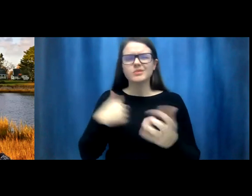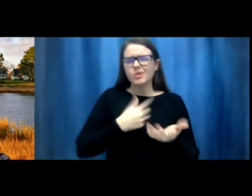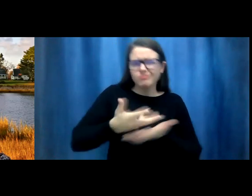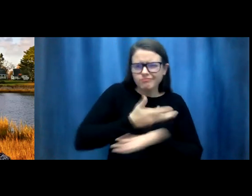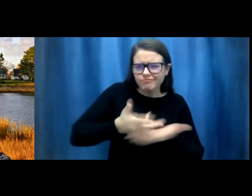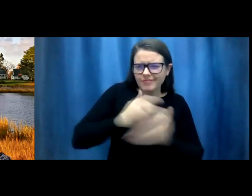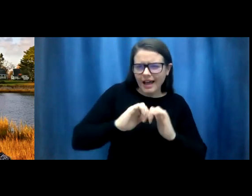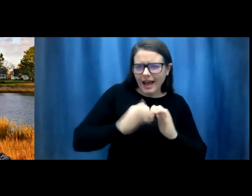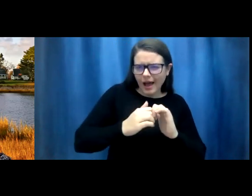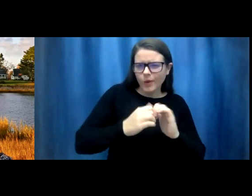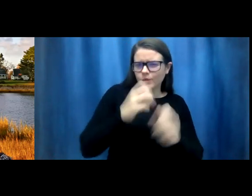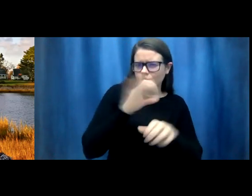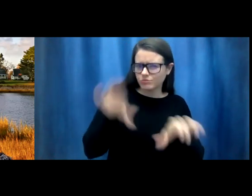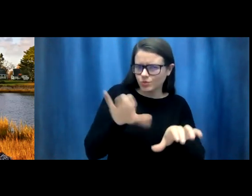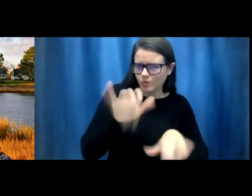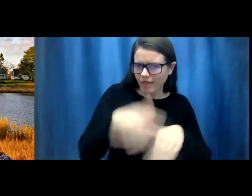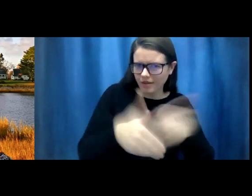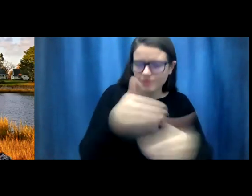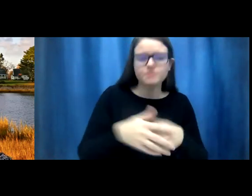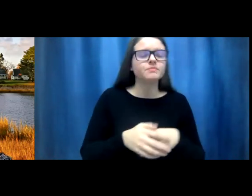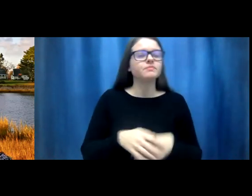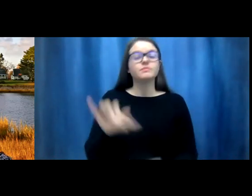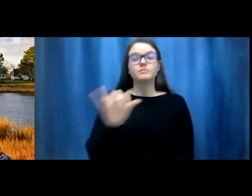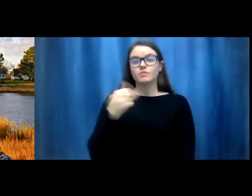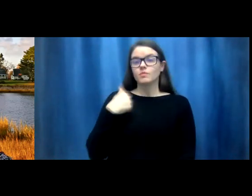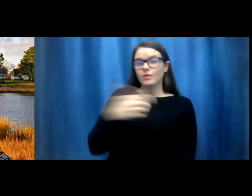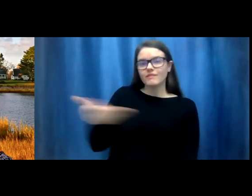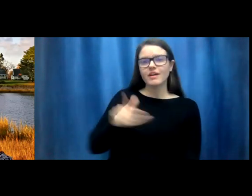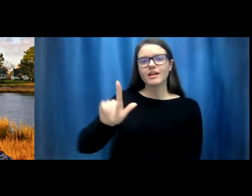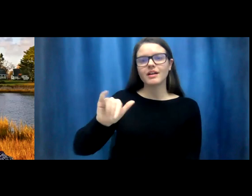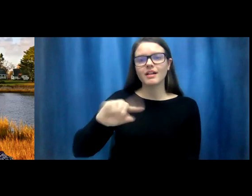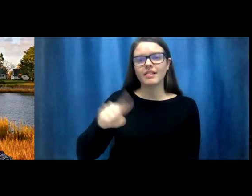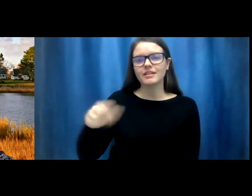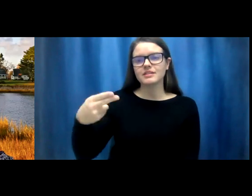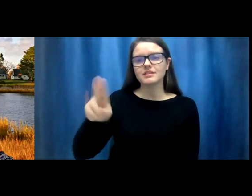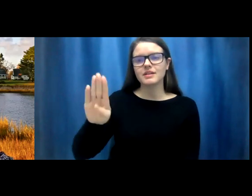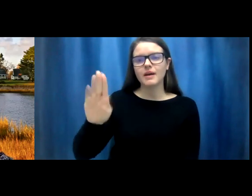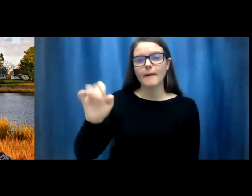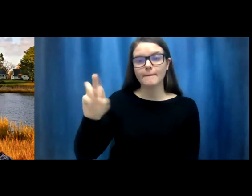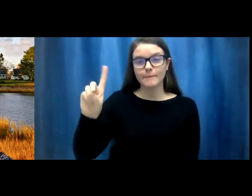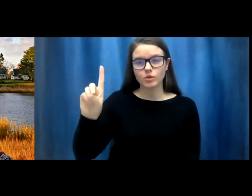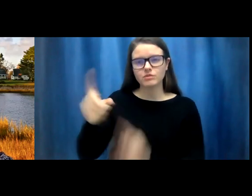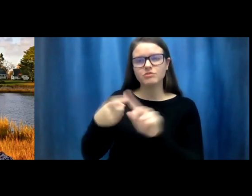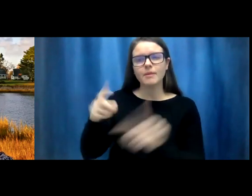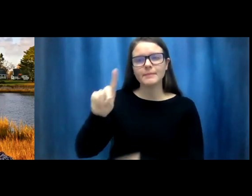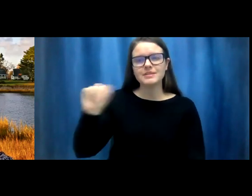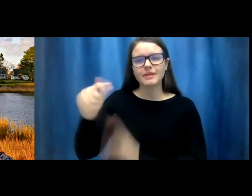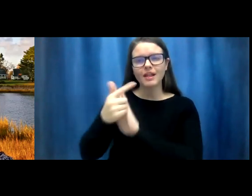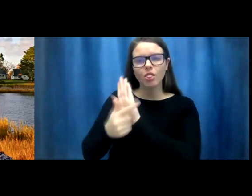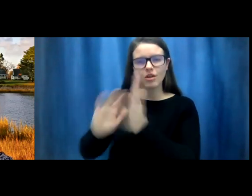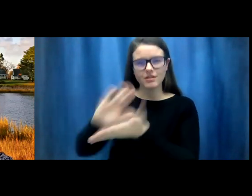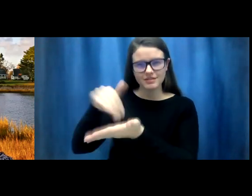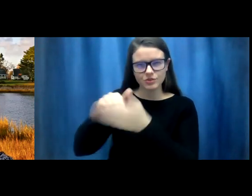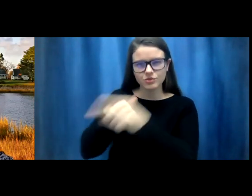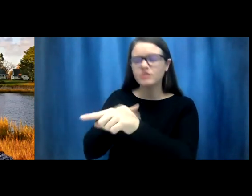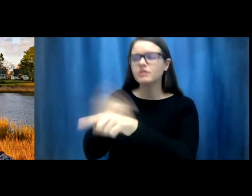And then we've invited Liz Hubbard from the Disability Law Center to present on